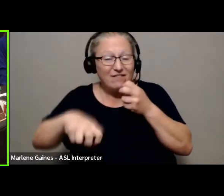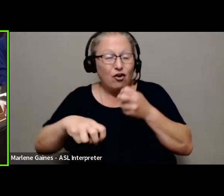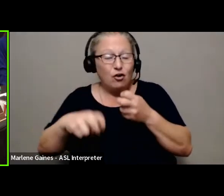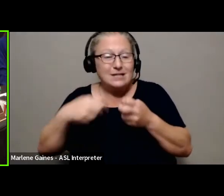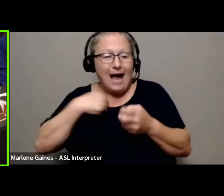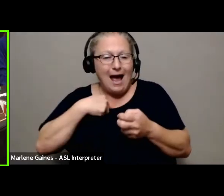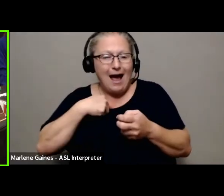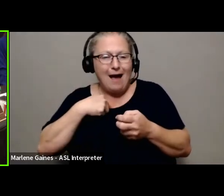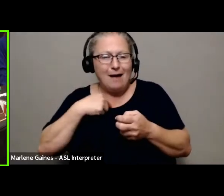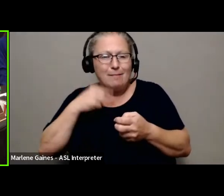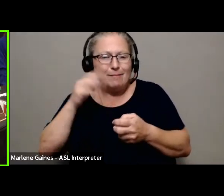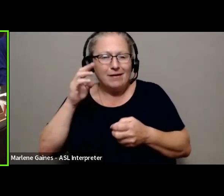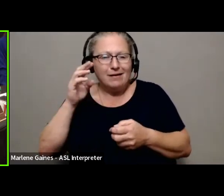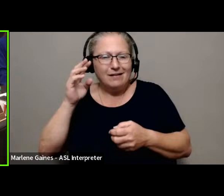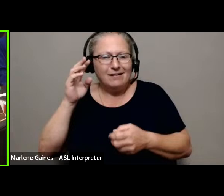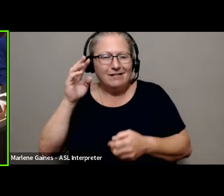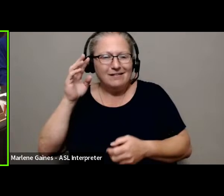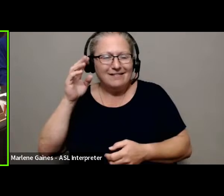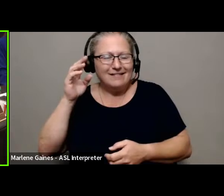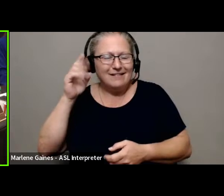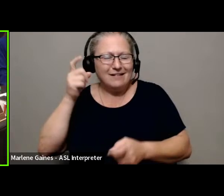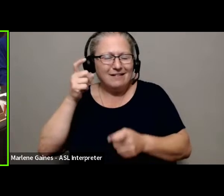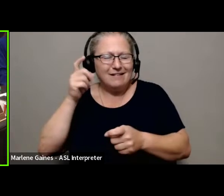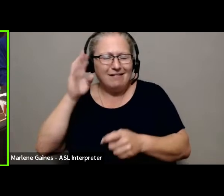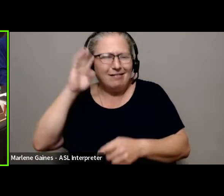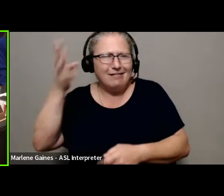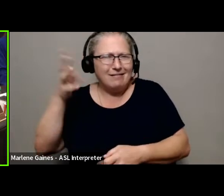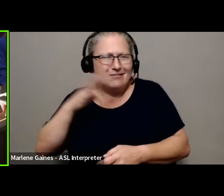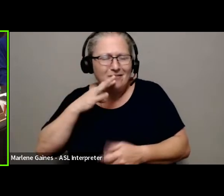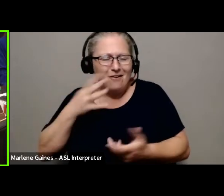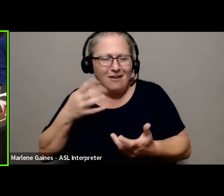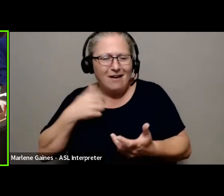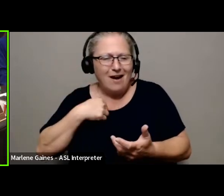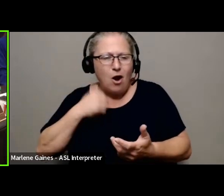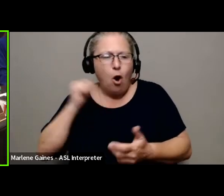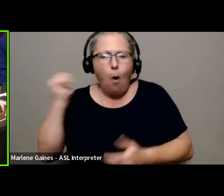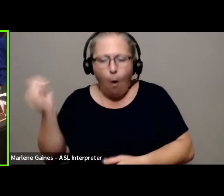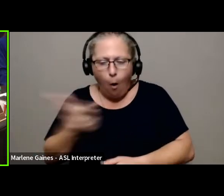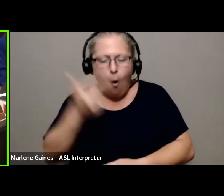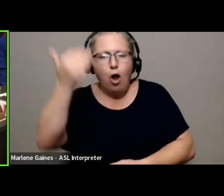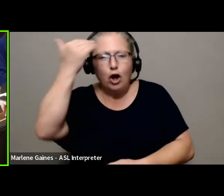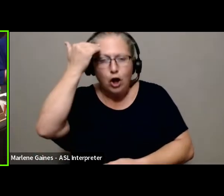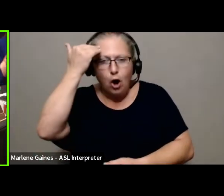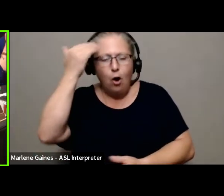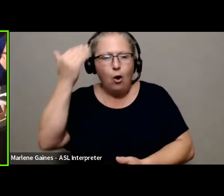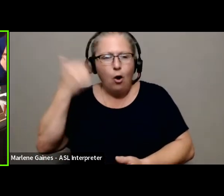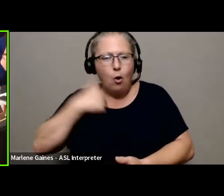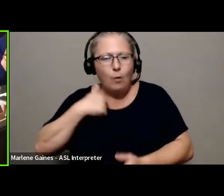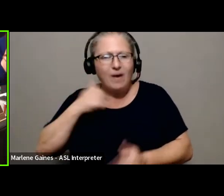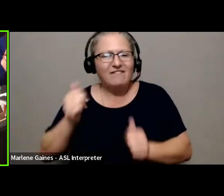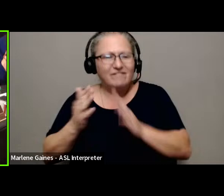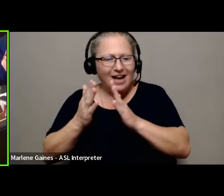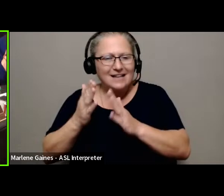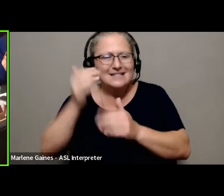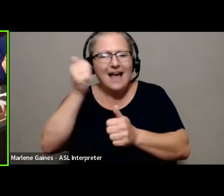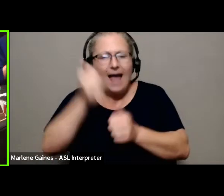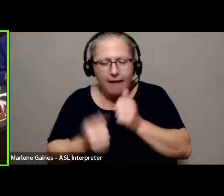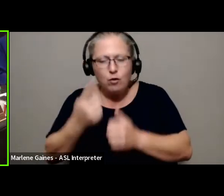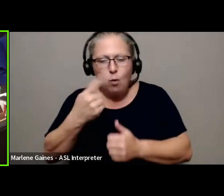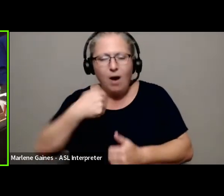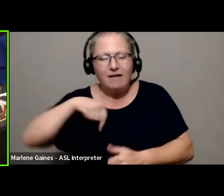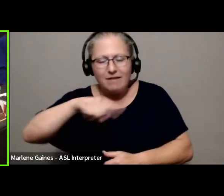I'm being sarcastic. I mean, this is, we all know every one of